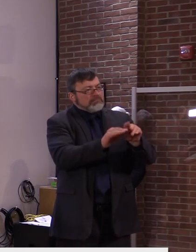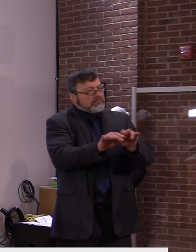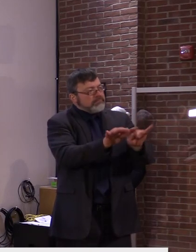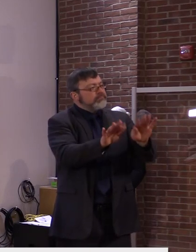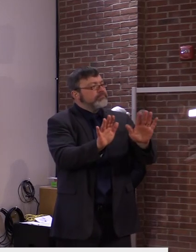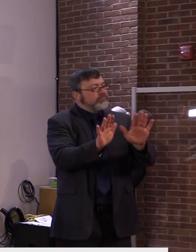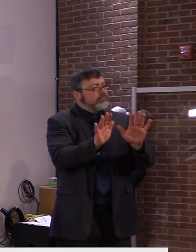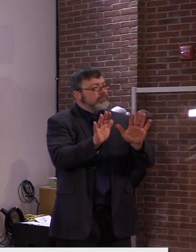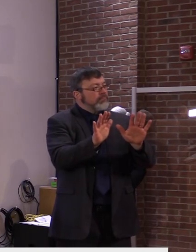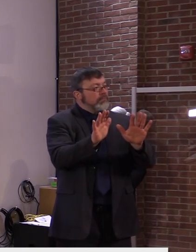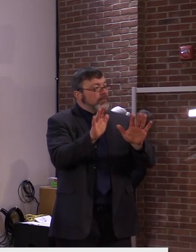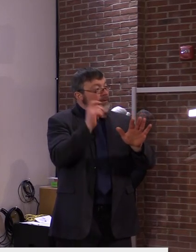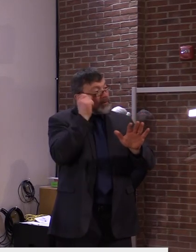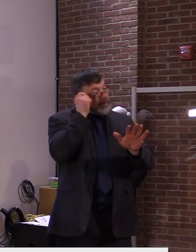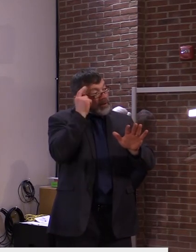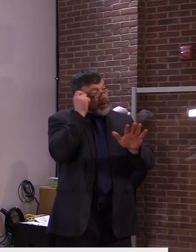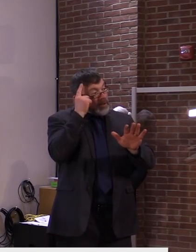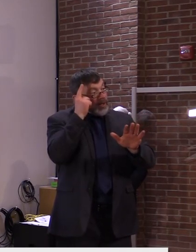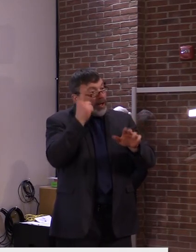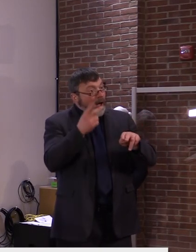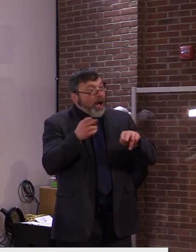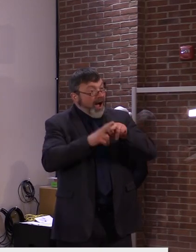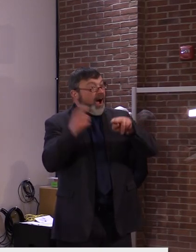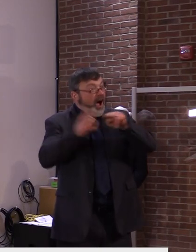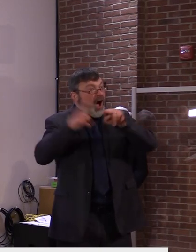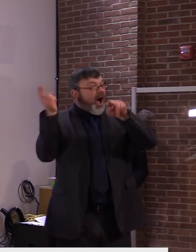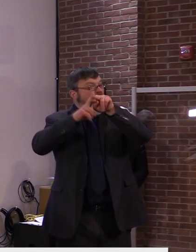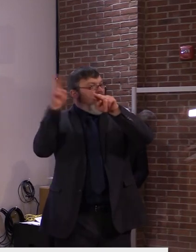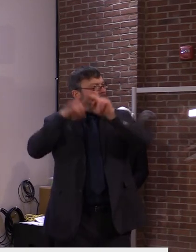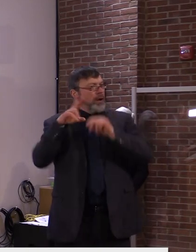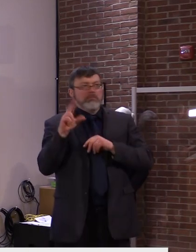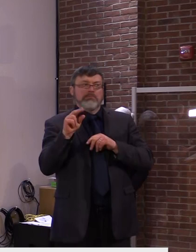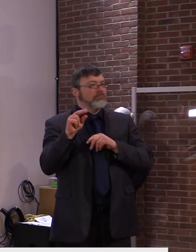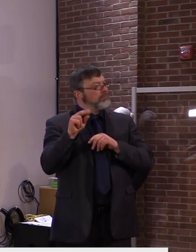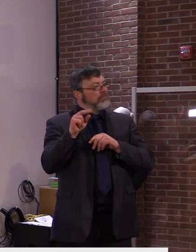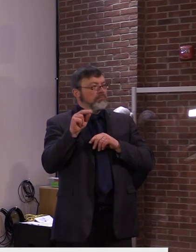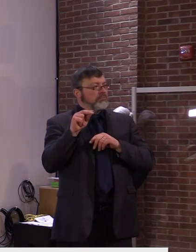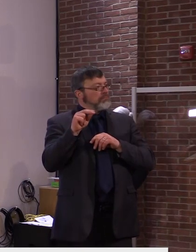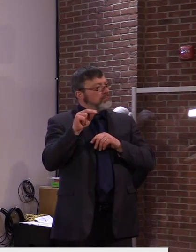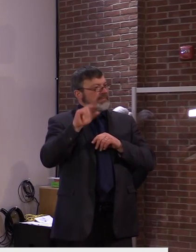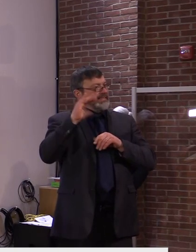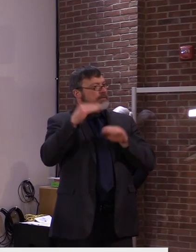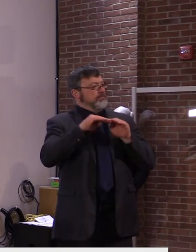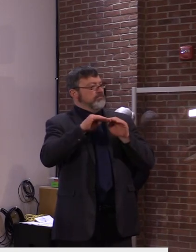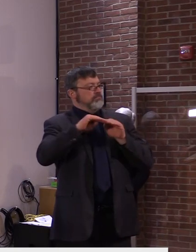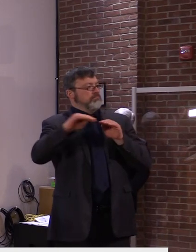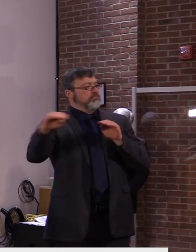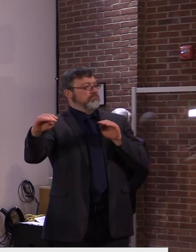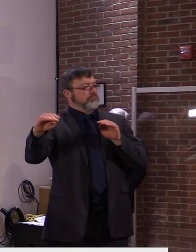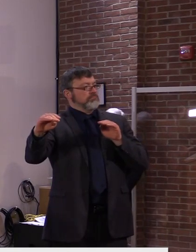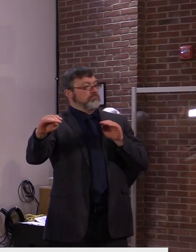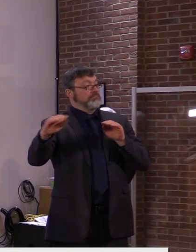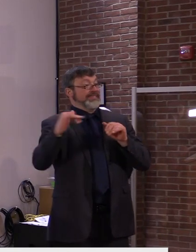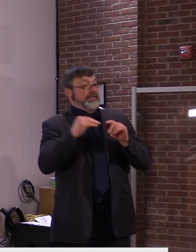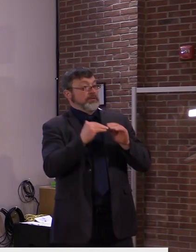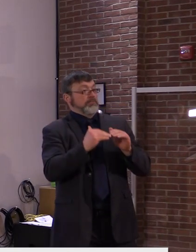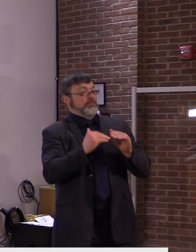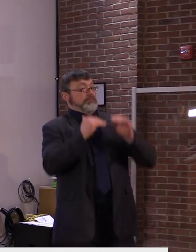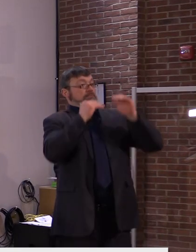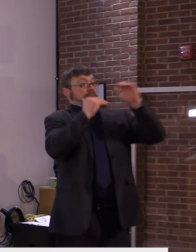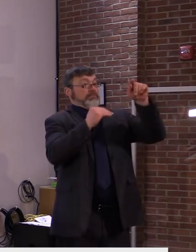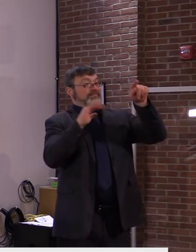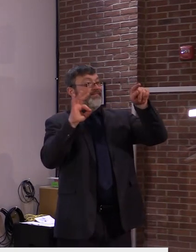teams as seeing an increase. And finally, with regard to Franklin County, in the past 2 weeks, they have